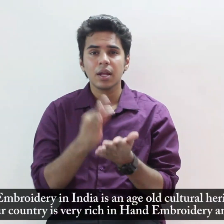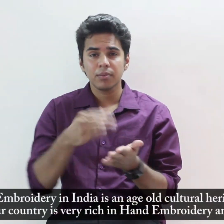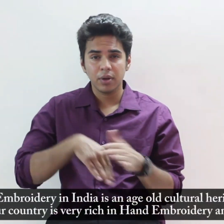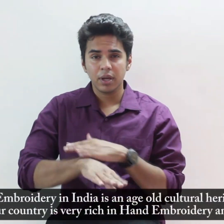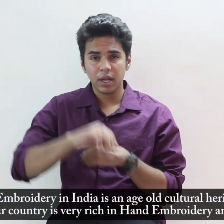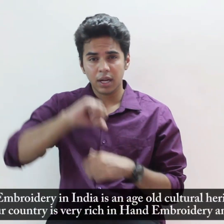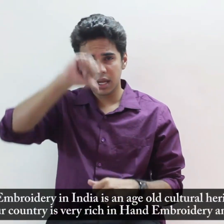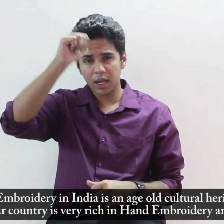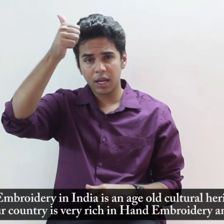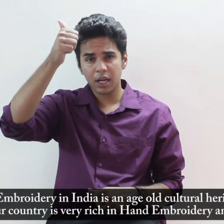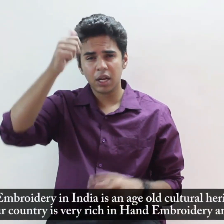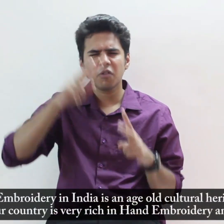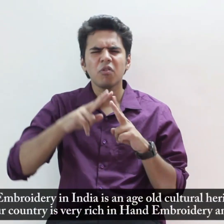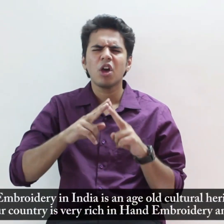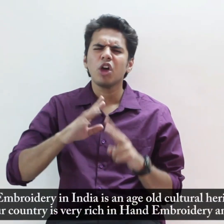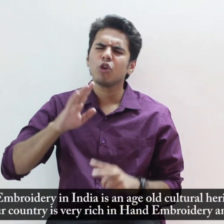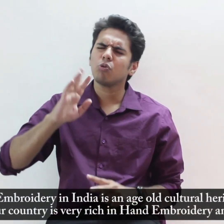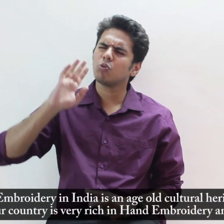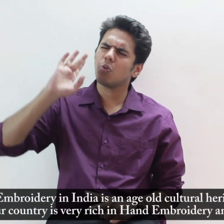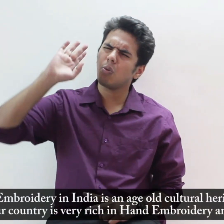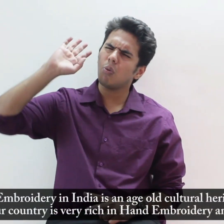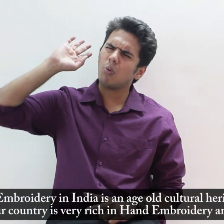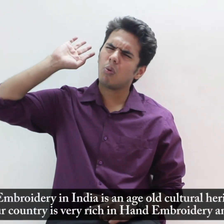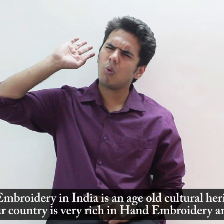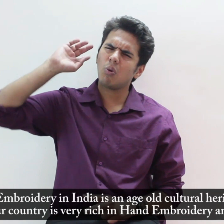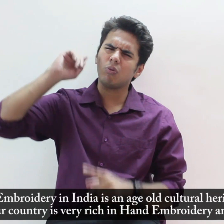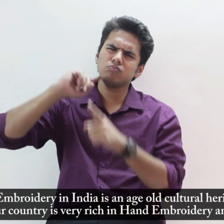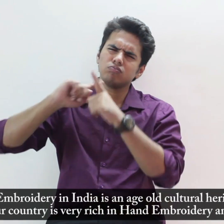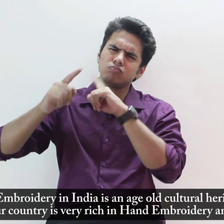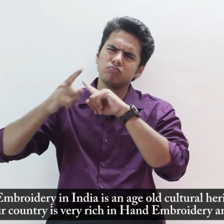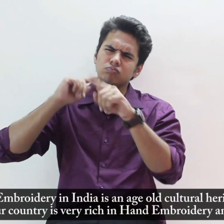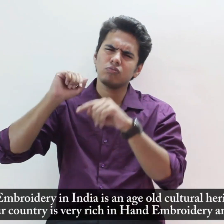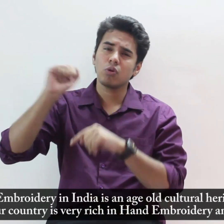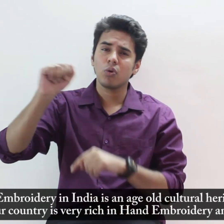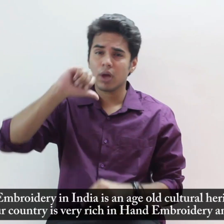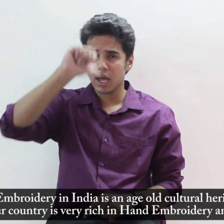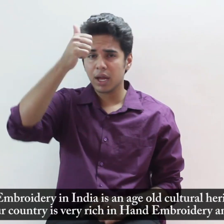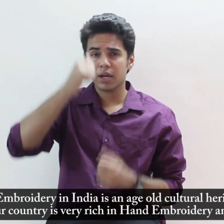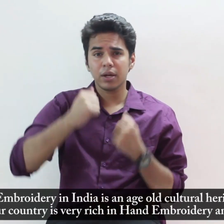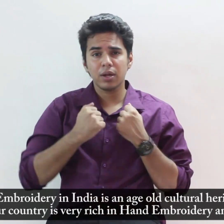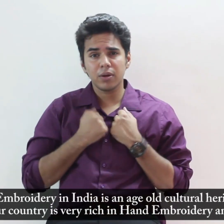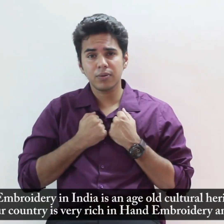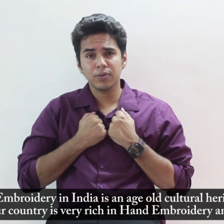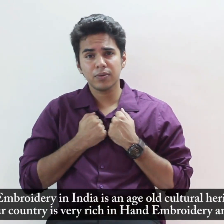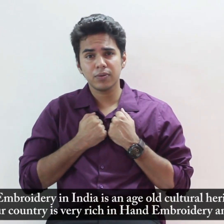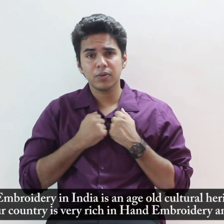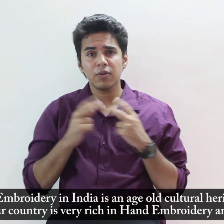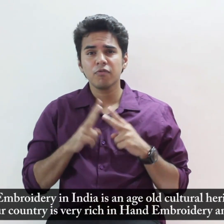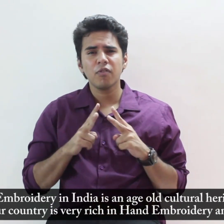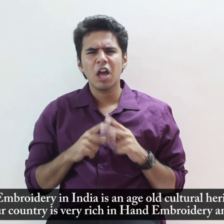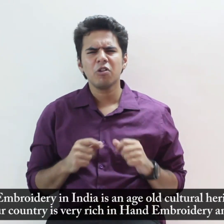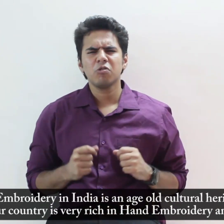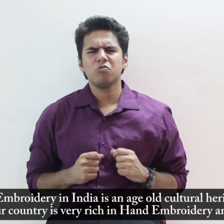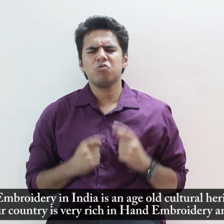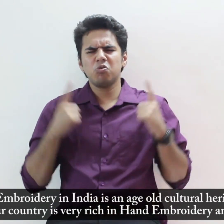Hand embroidery in India is an age-old cultural heritage, as country is very rich in hand